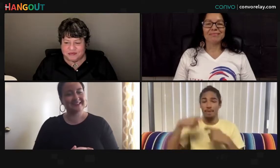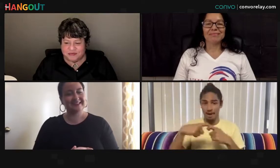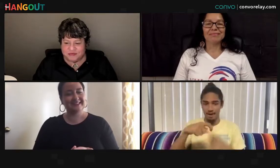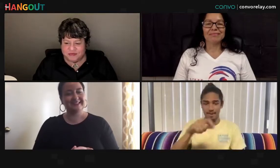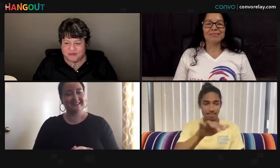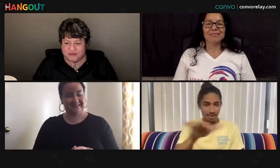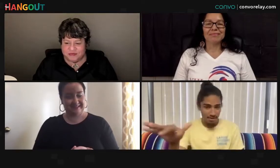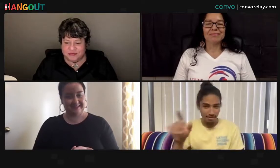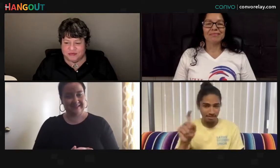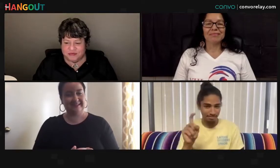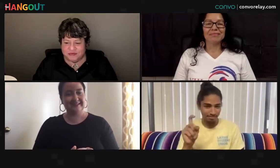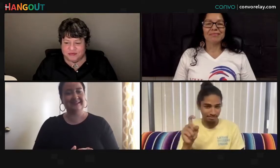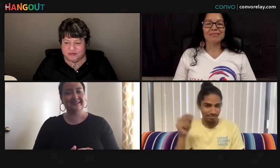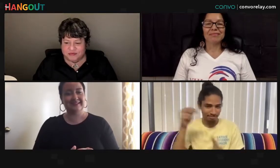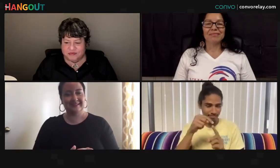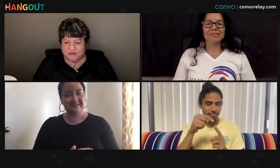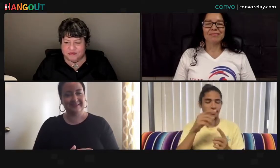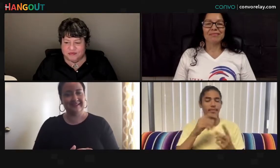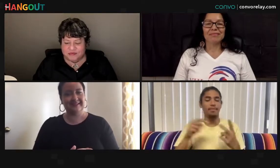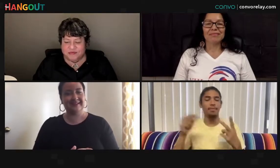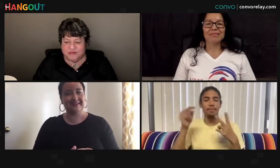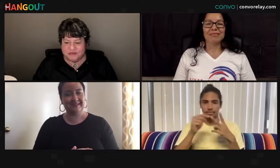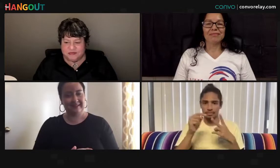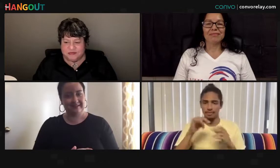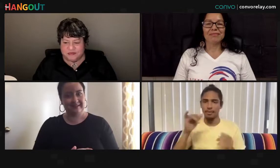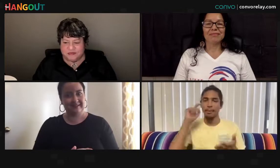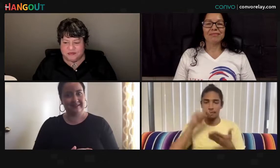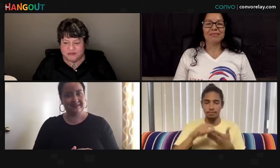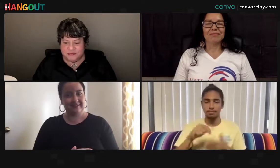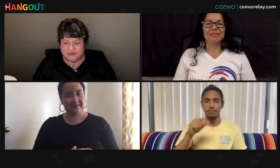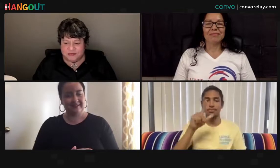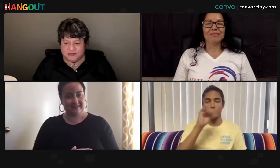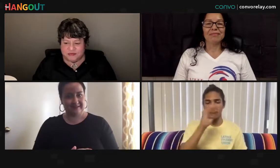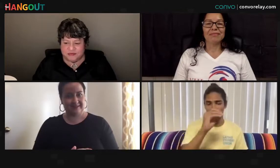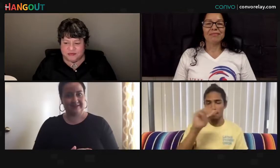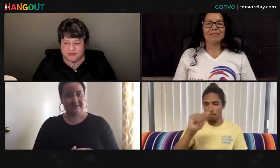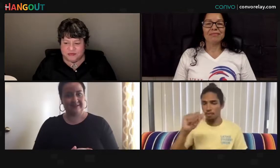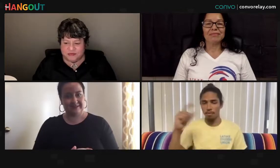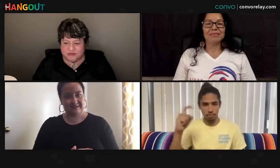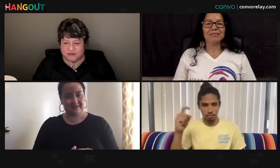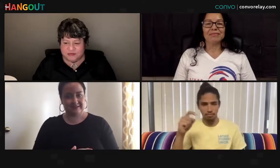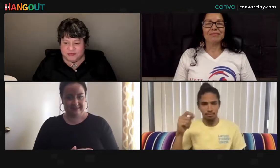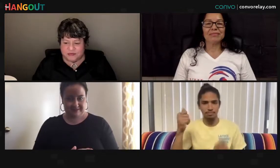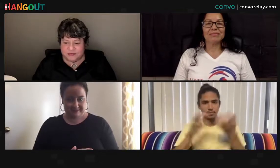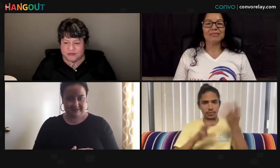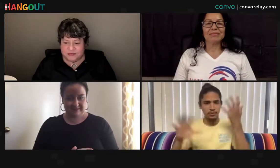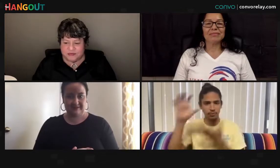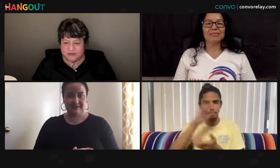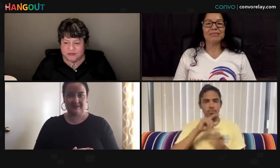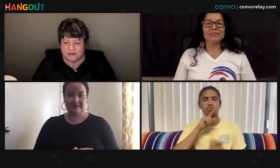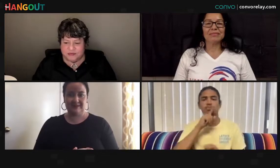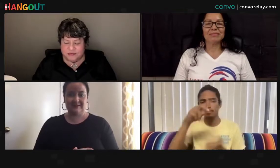to be mindful of. So maybe should we do the sign and then spell it out? That's one thing I just wanted to throw out there. And of course as